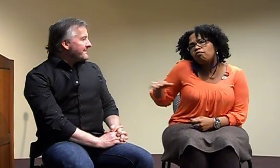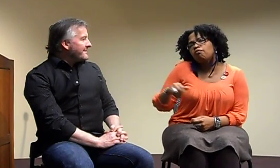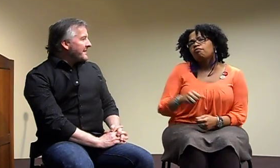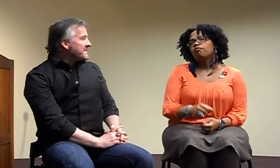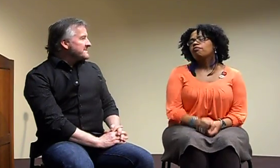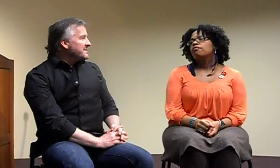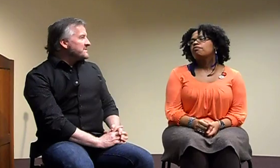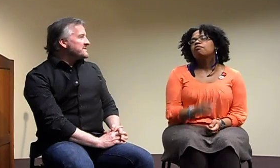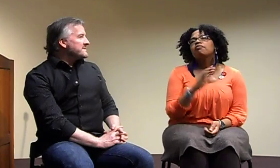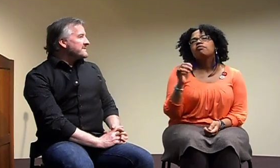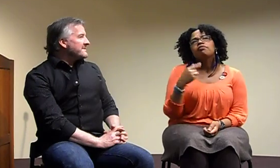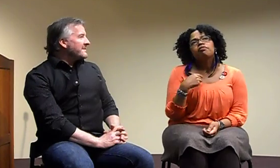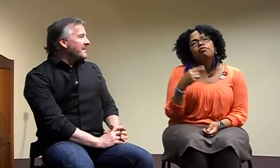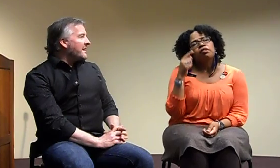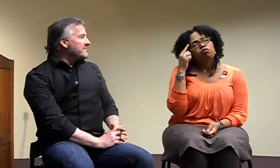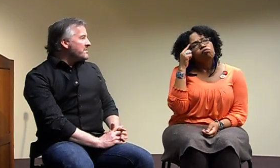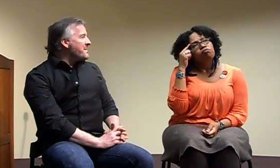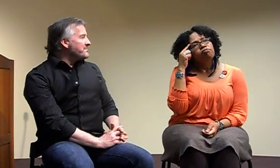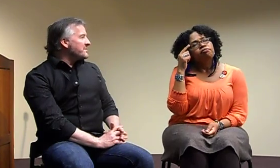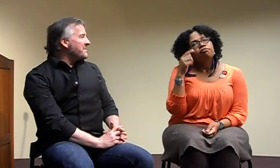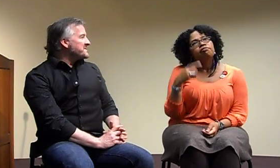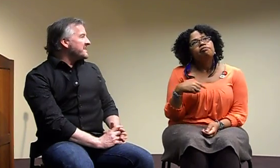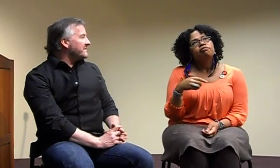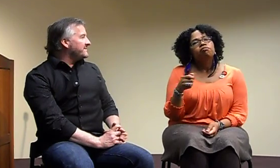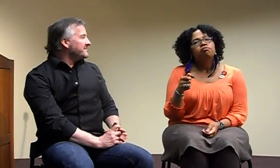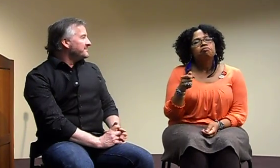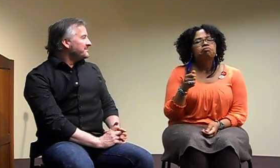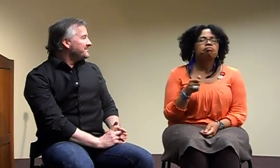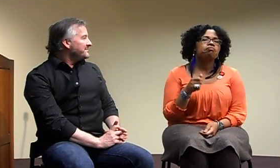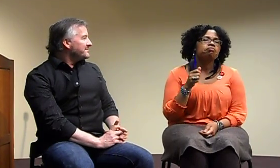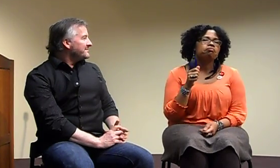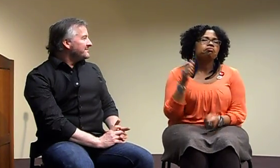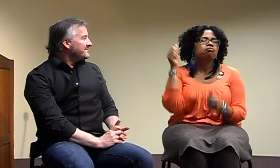And I suppose I remembered myself